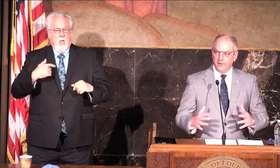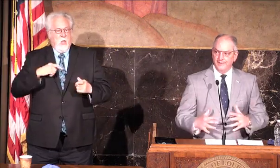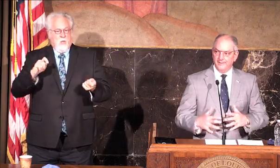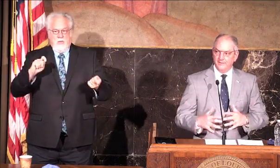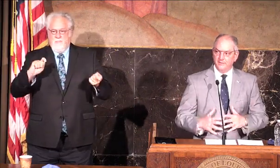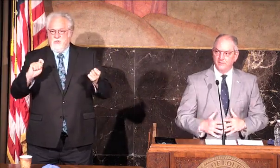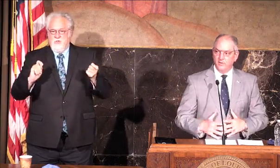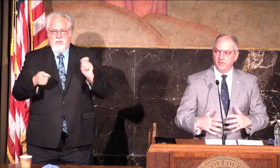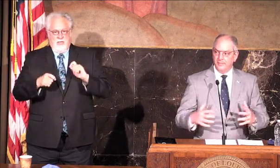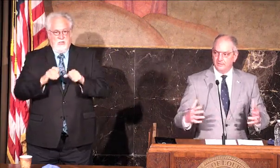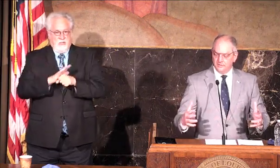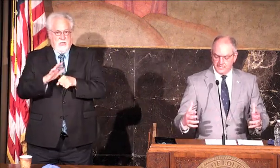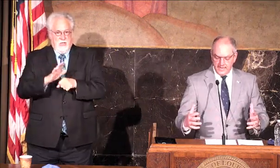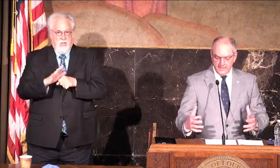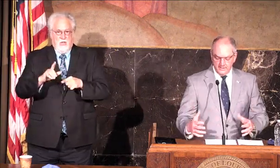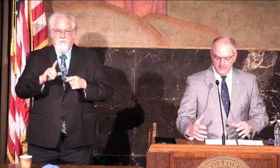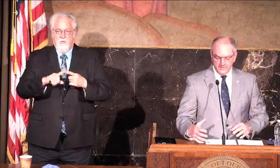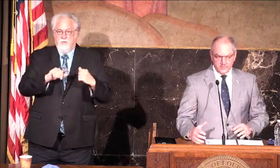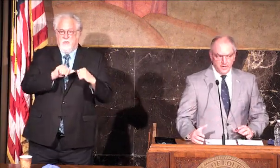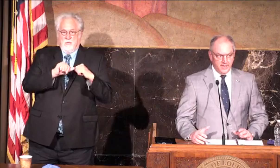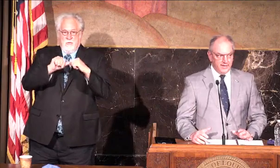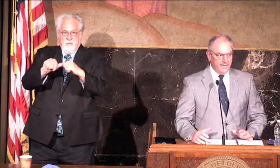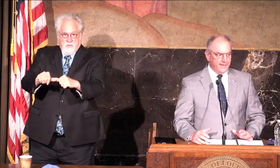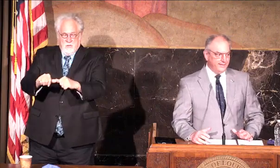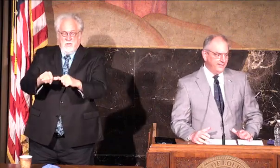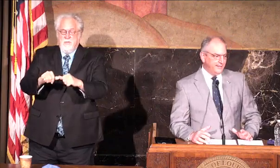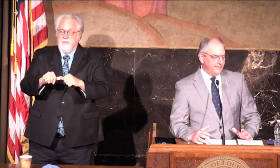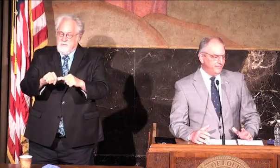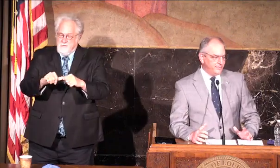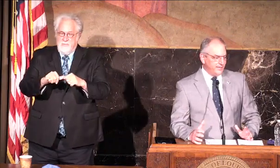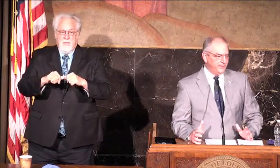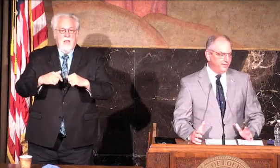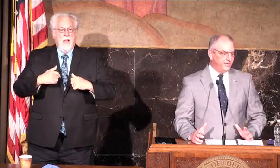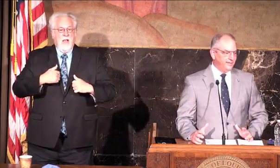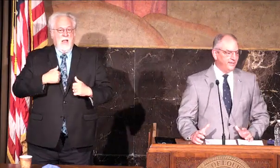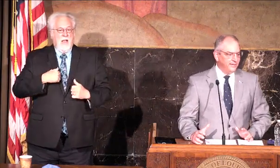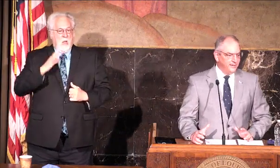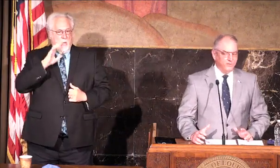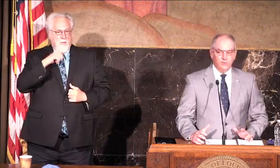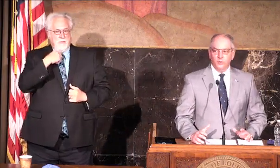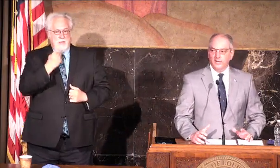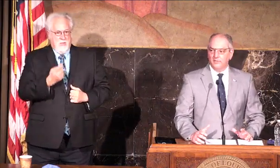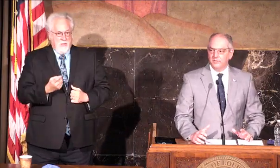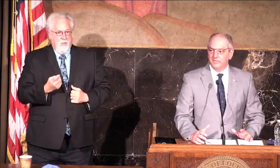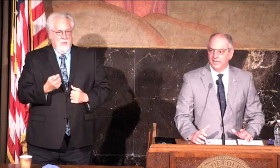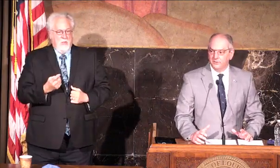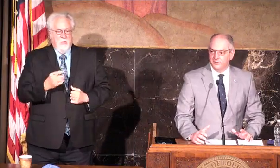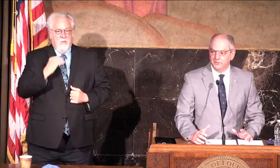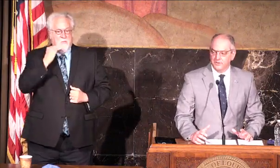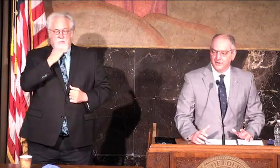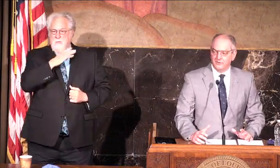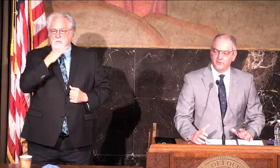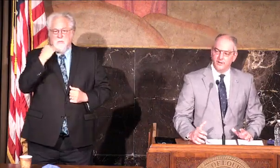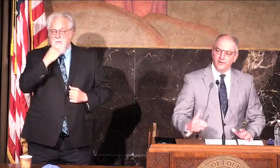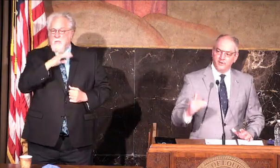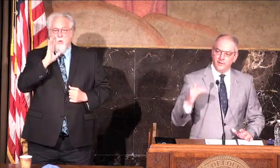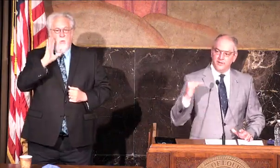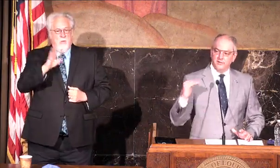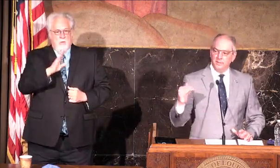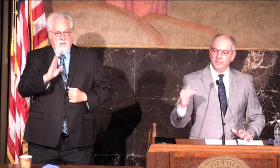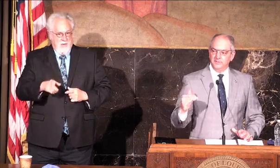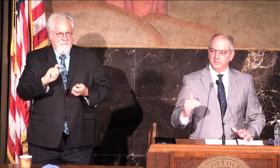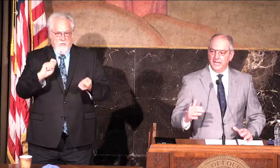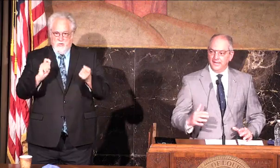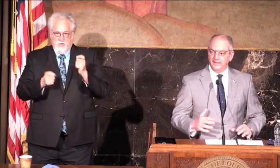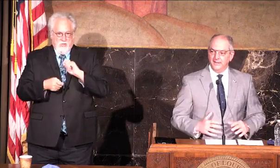trajectory in a way that is going to be sustained. And I will tell you that we will never change the trajectory in a way